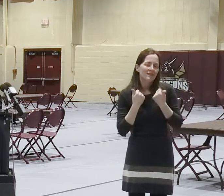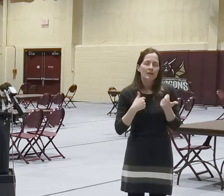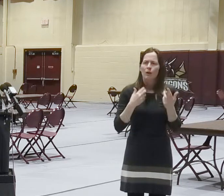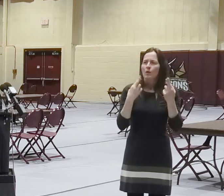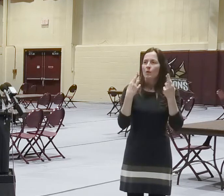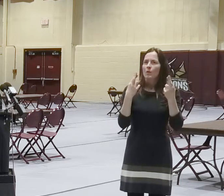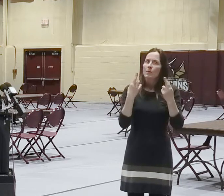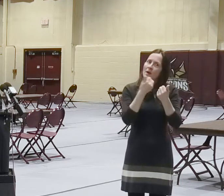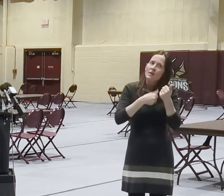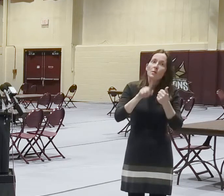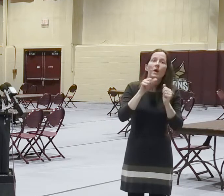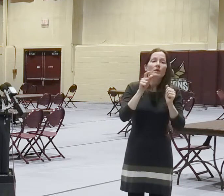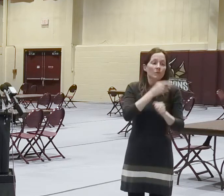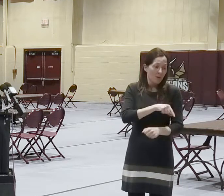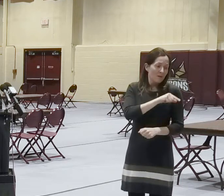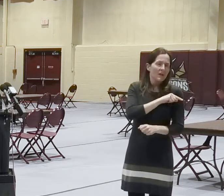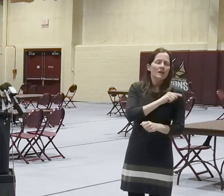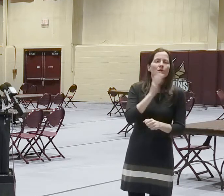life-saving pharmaceutical.